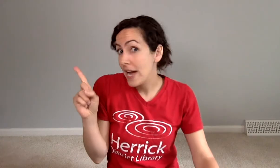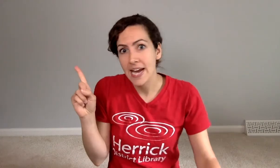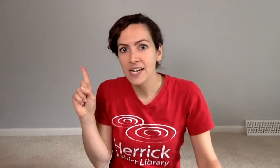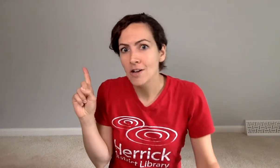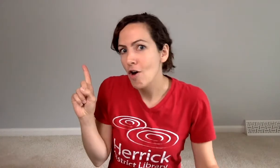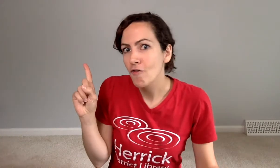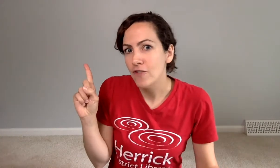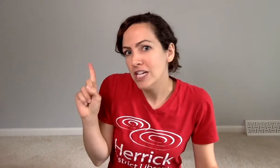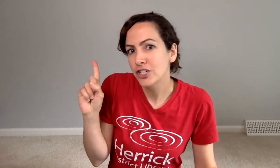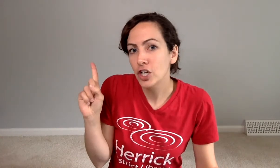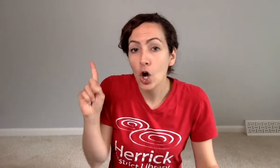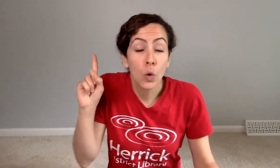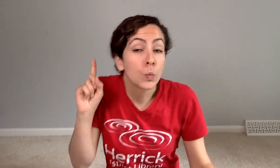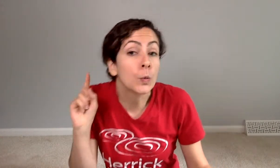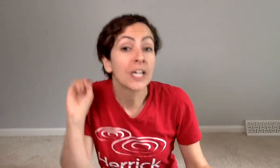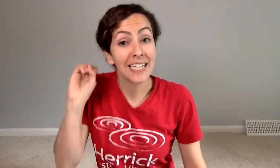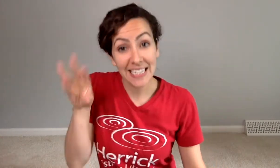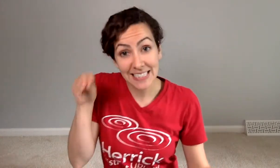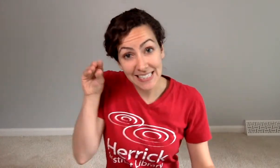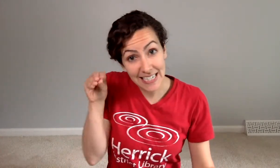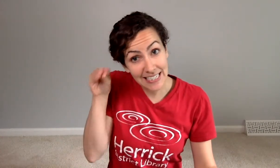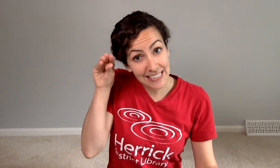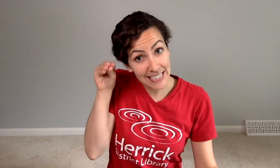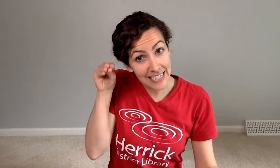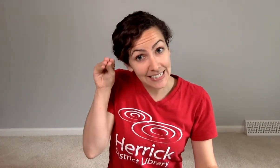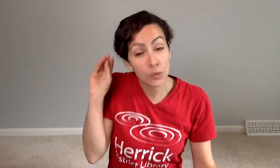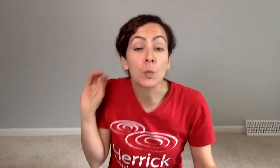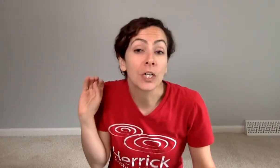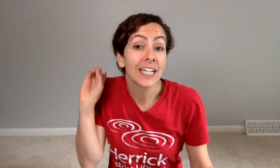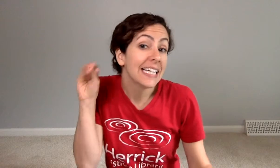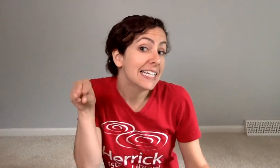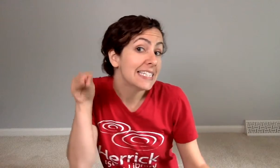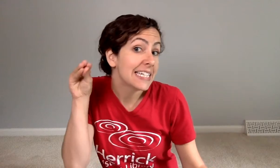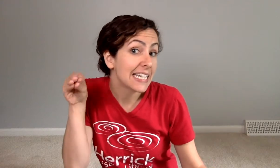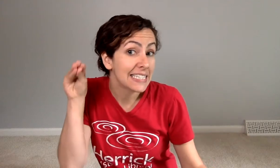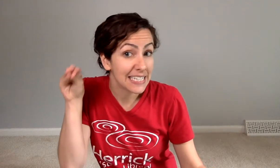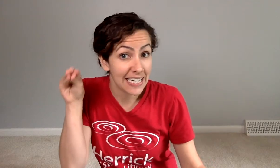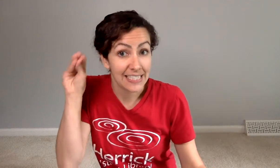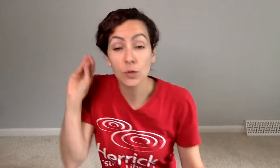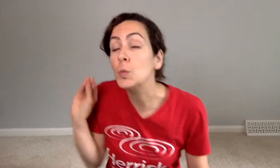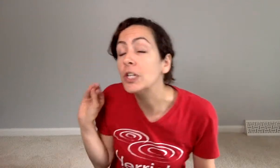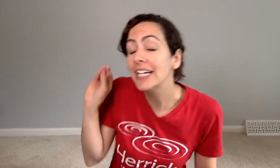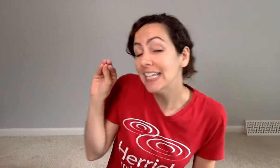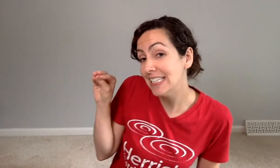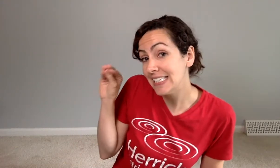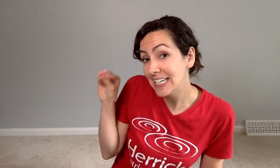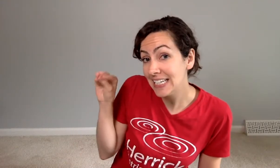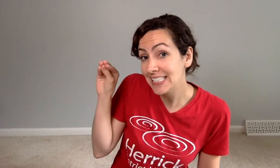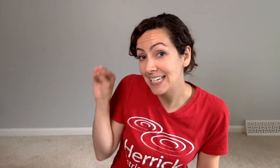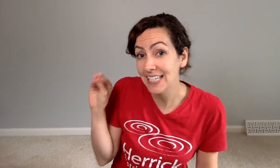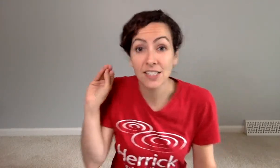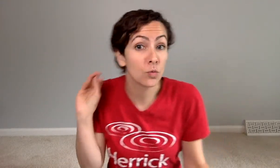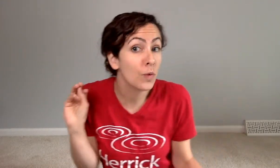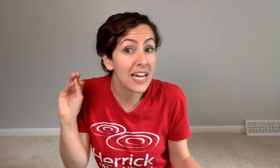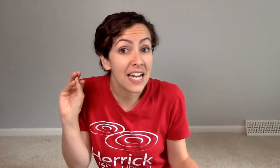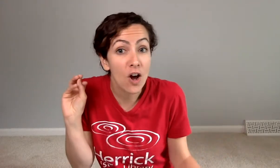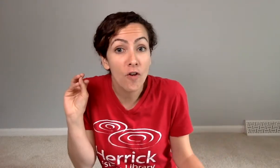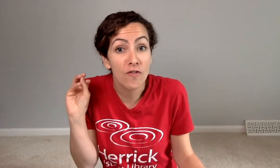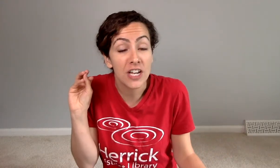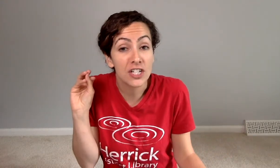We know fish go kissy, kissy, kiss. Kissy, kissy, kiss. Kissy, kissy, kiss. We know fish